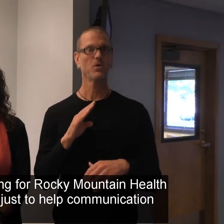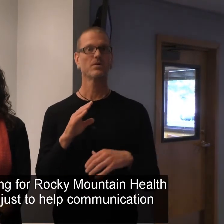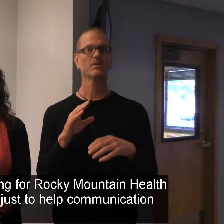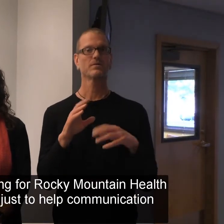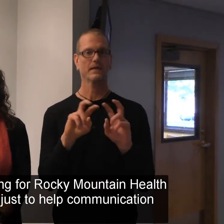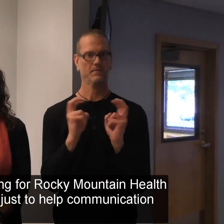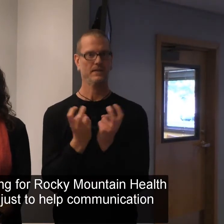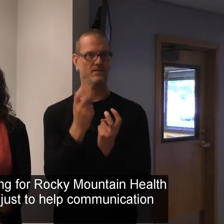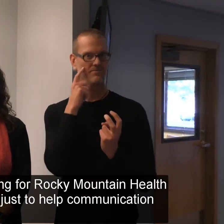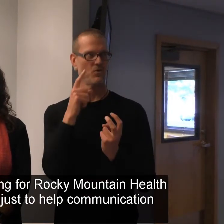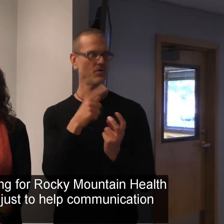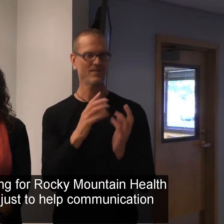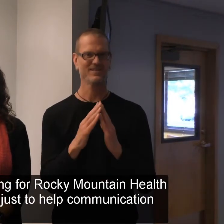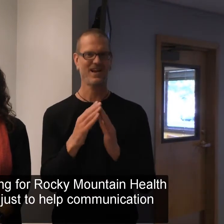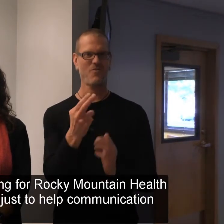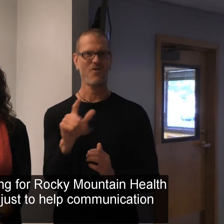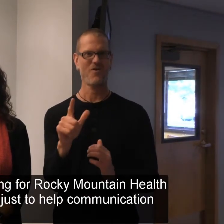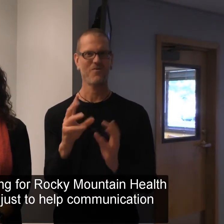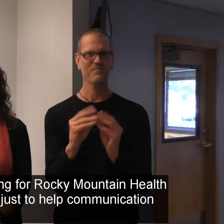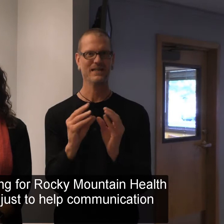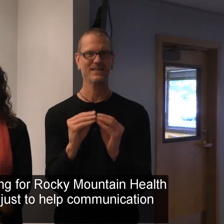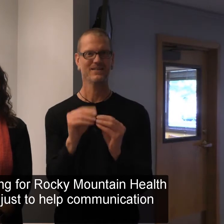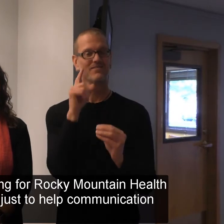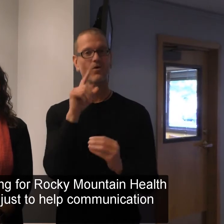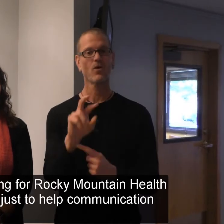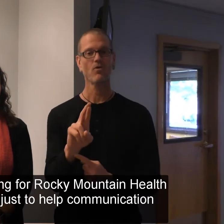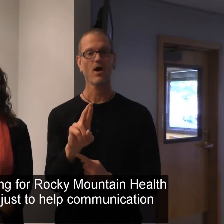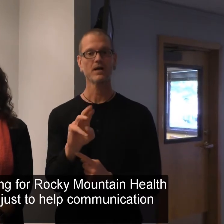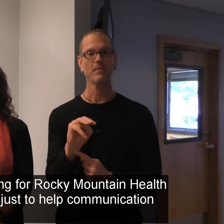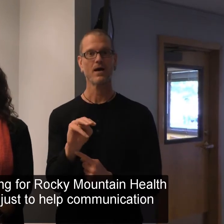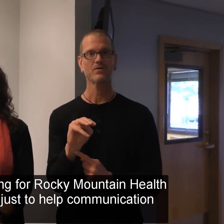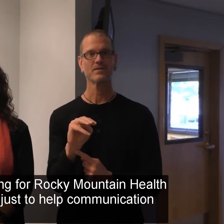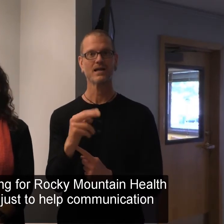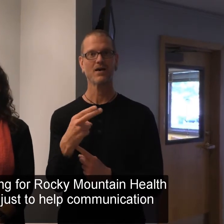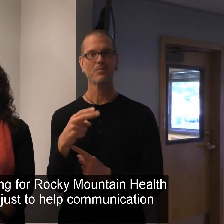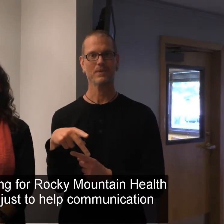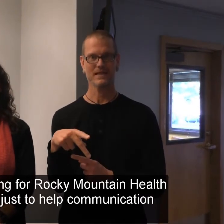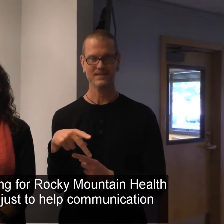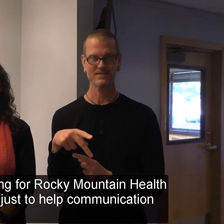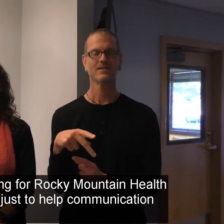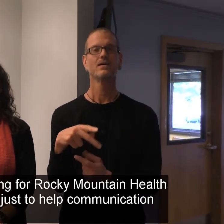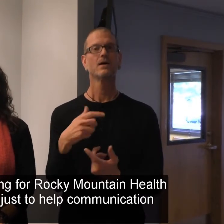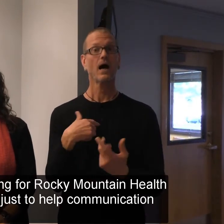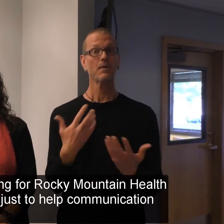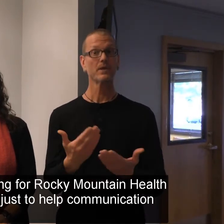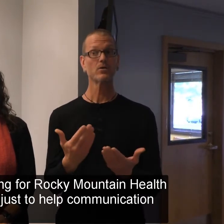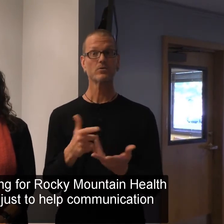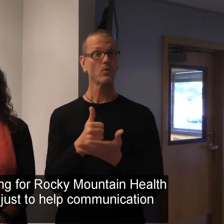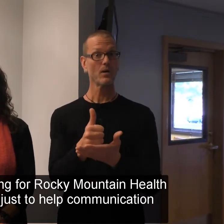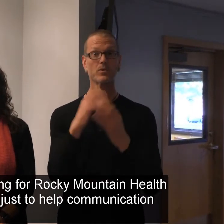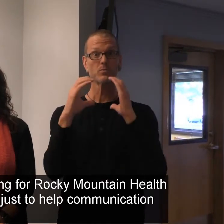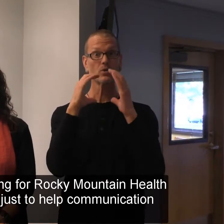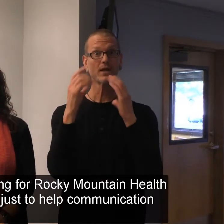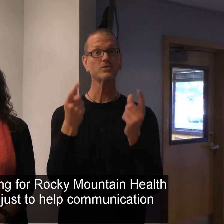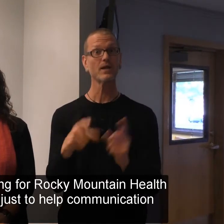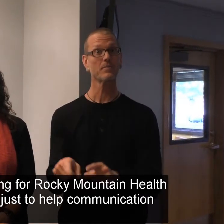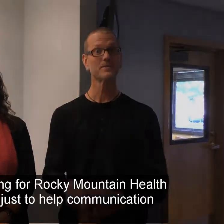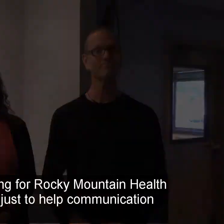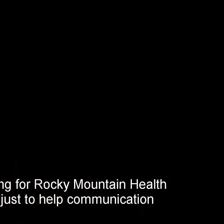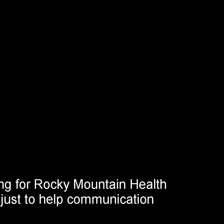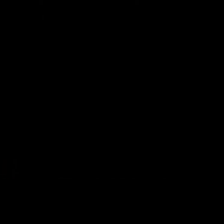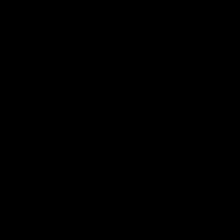meeting for Rocky Mountain Health Plans, and I'm here just to help communication happen.